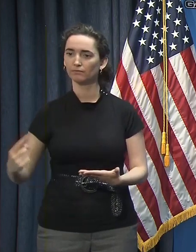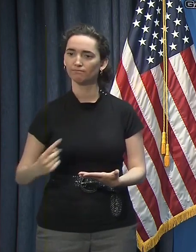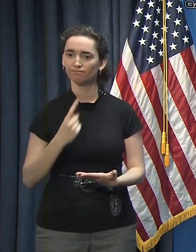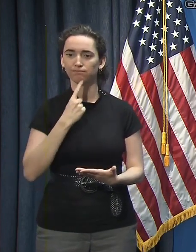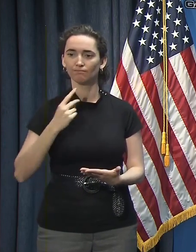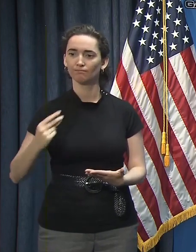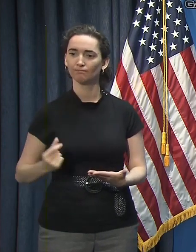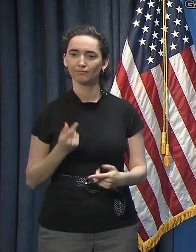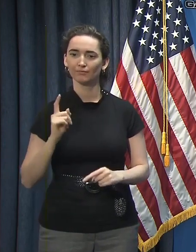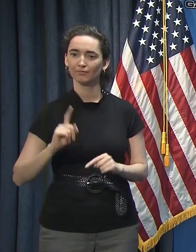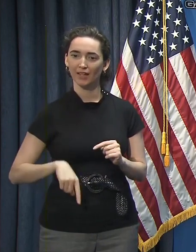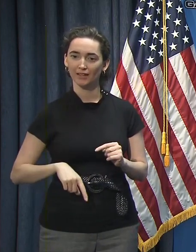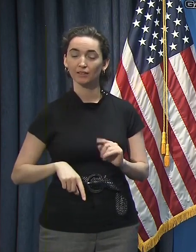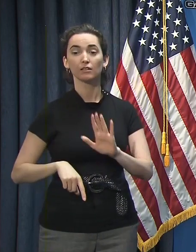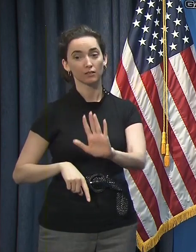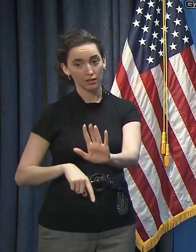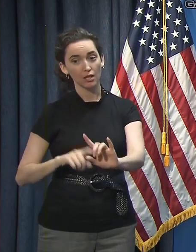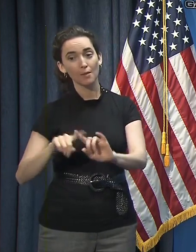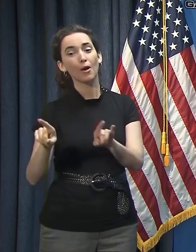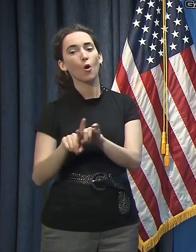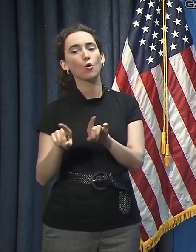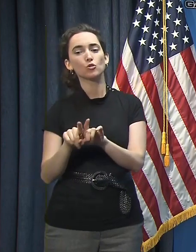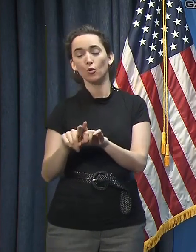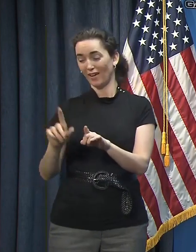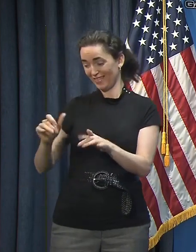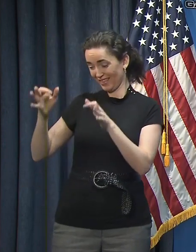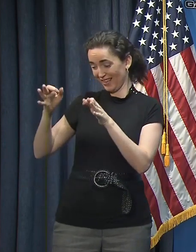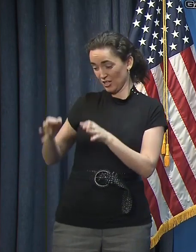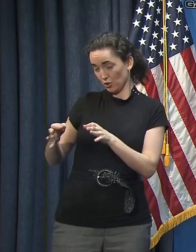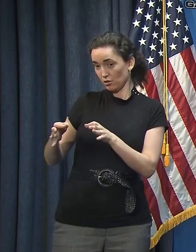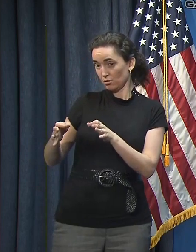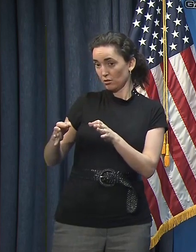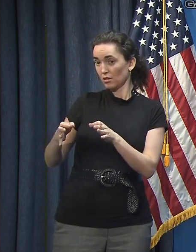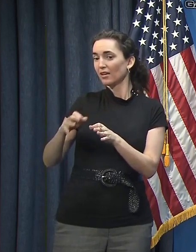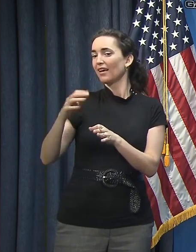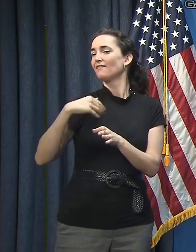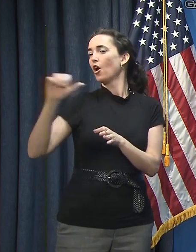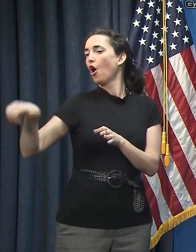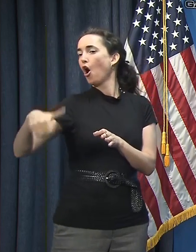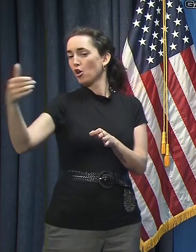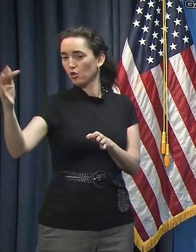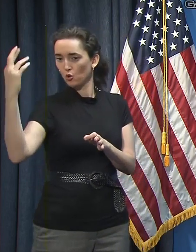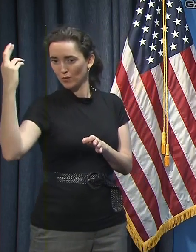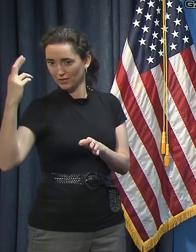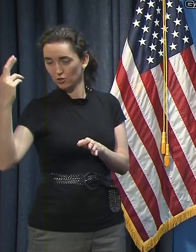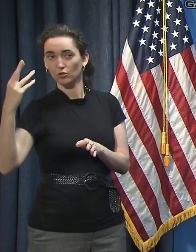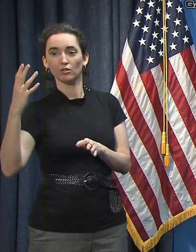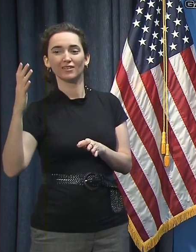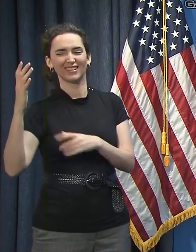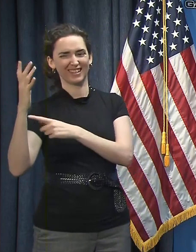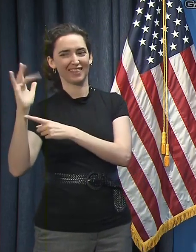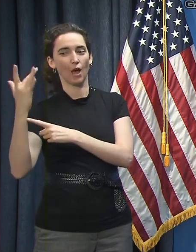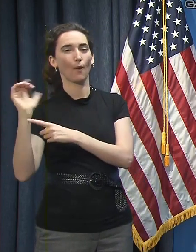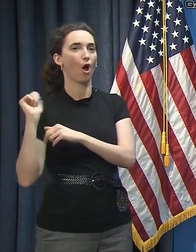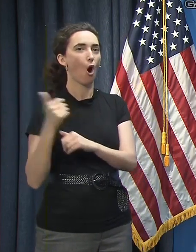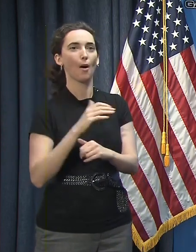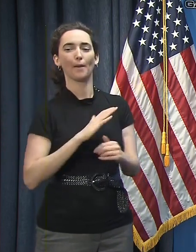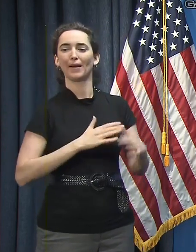reason that informed the decision, and which I think led to it being unanimous with the senior